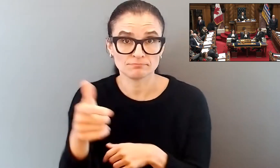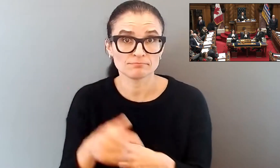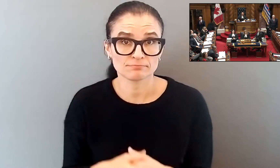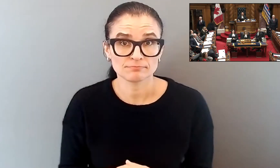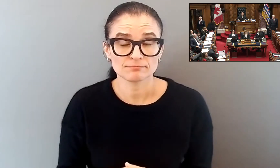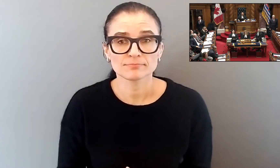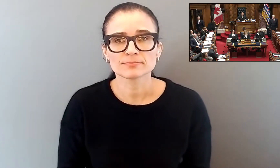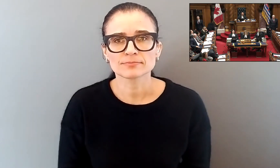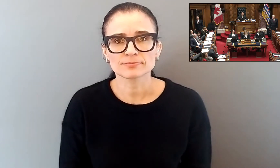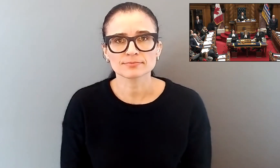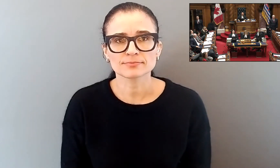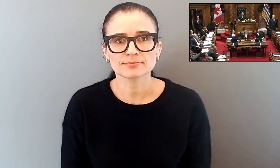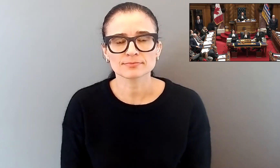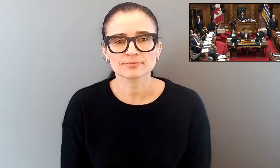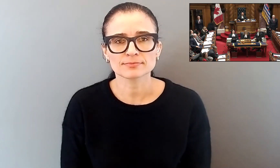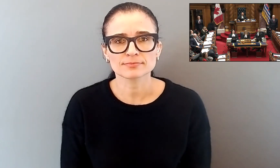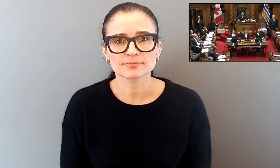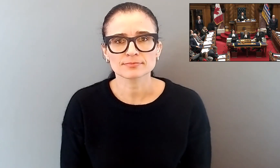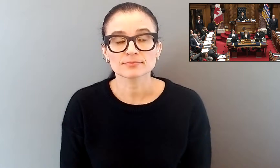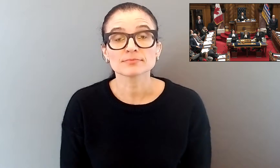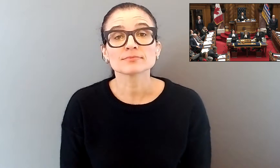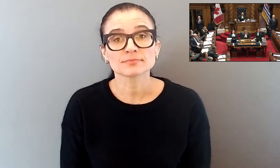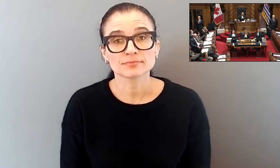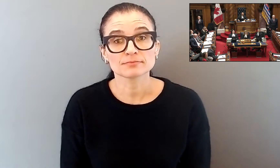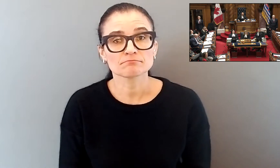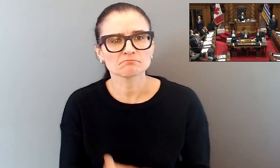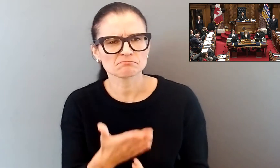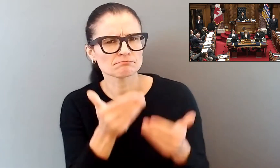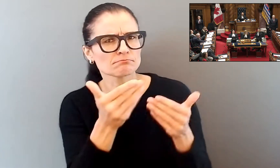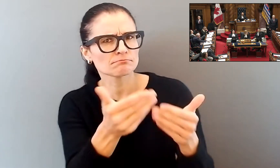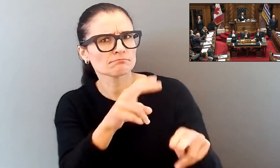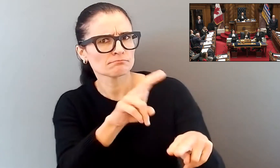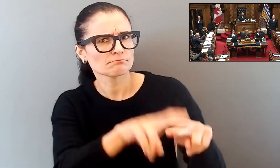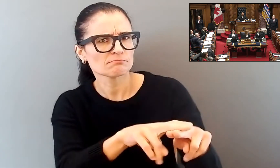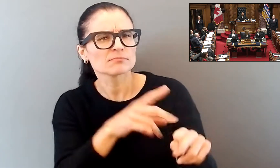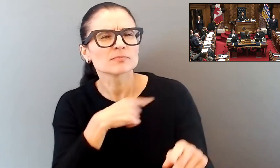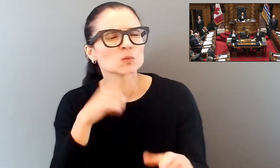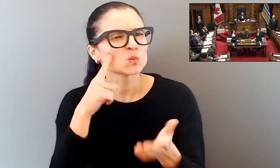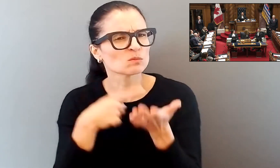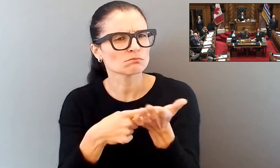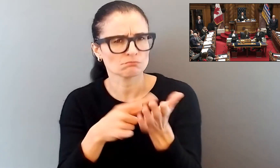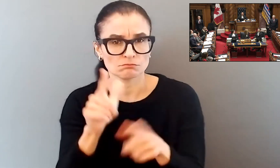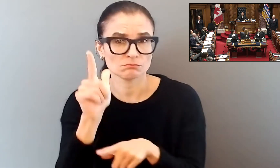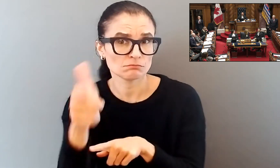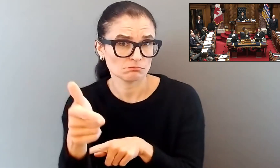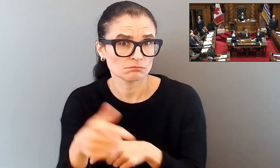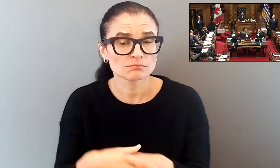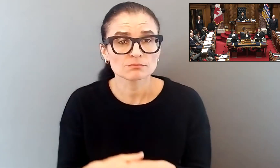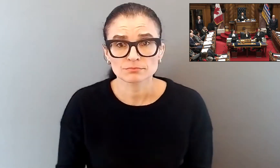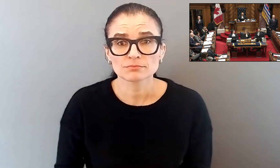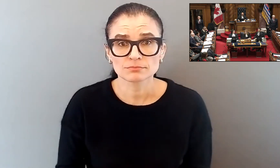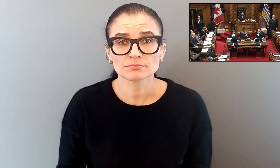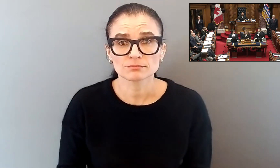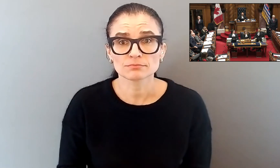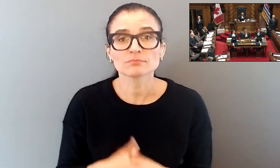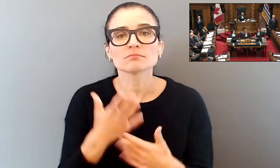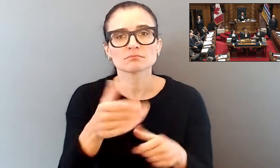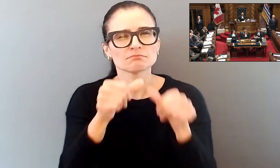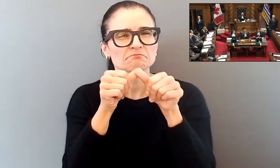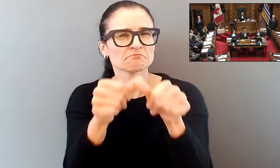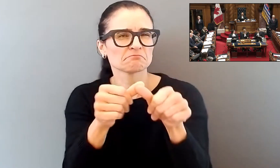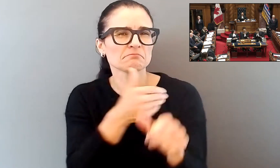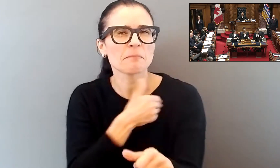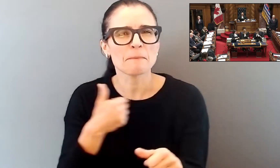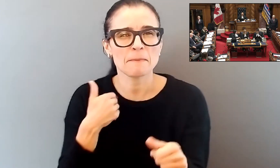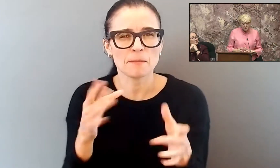Member, take your seat. We will deal with this later. Thank you. We'll continue with the statements by members. Member for Burnaby